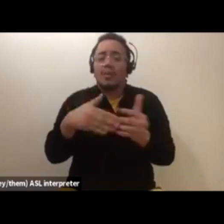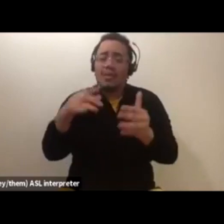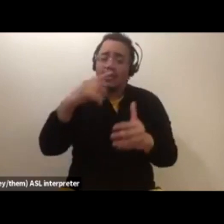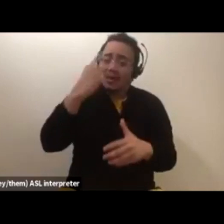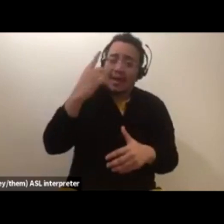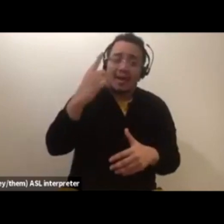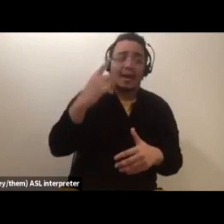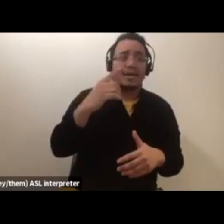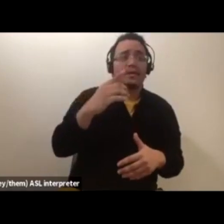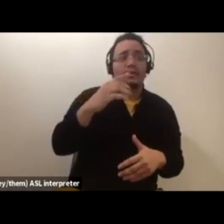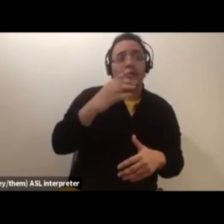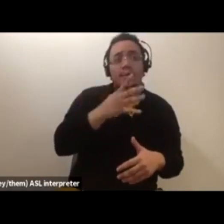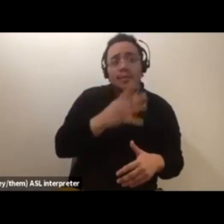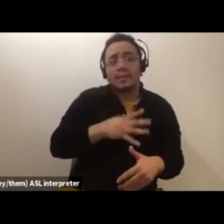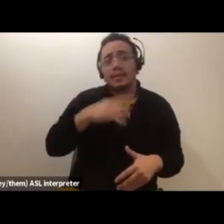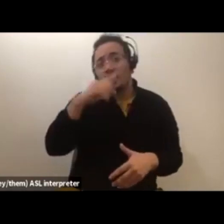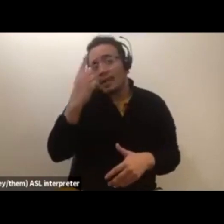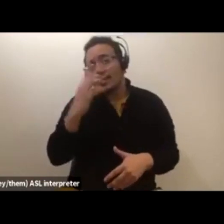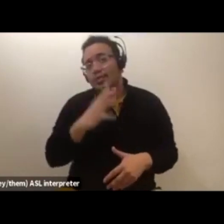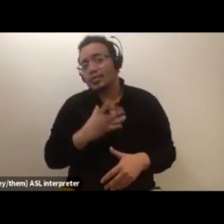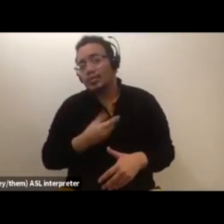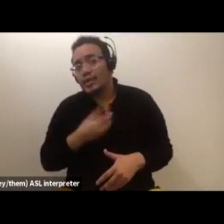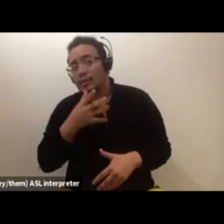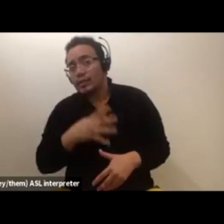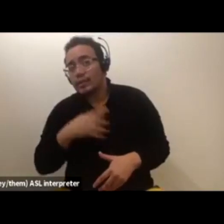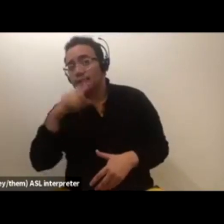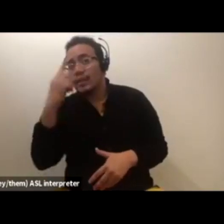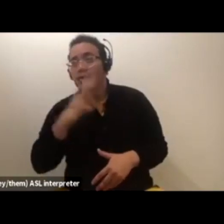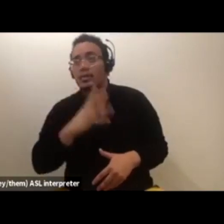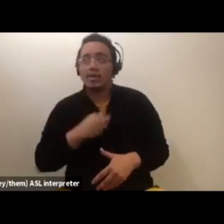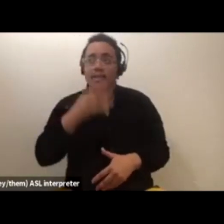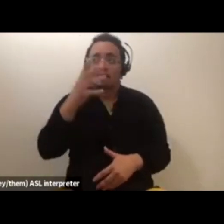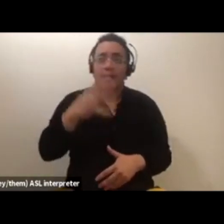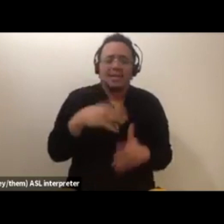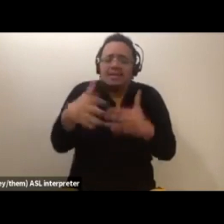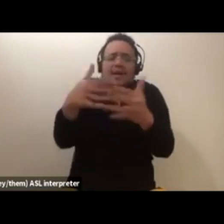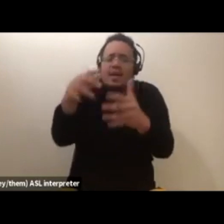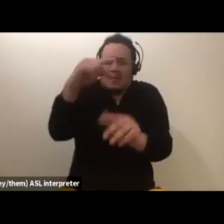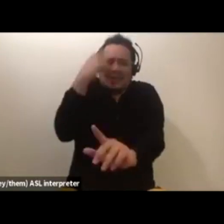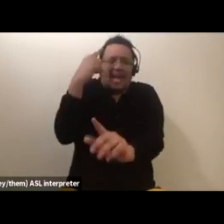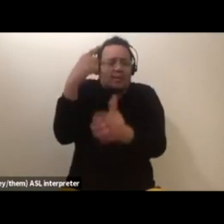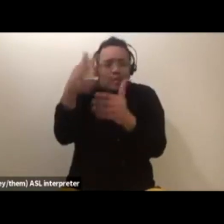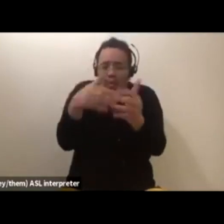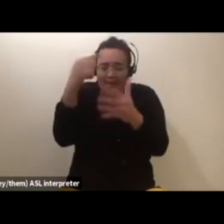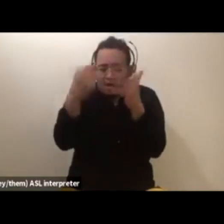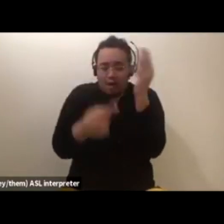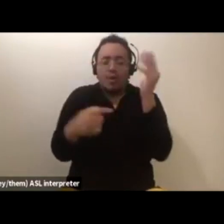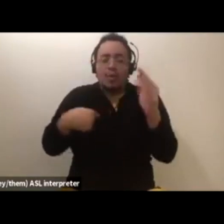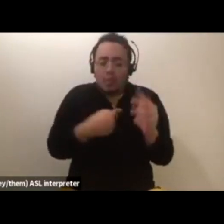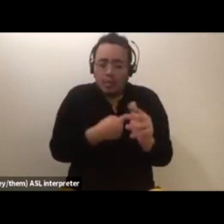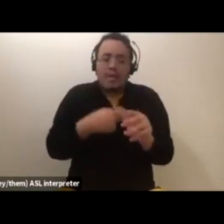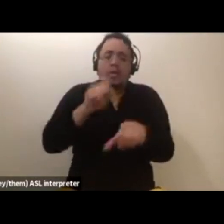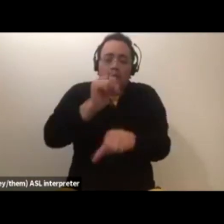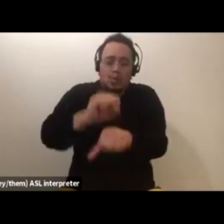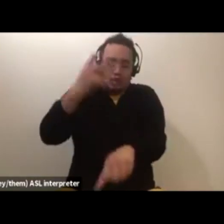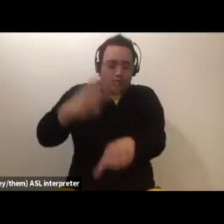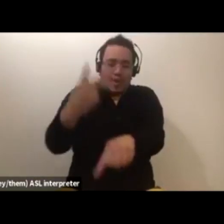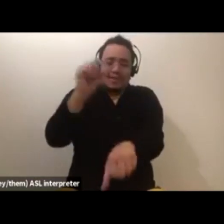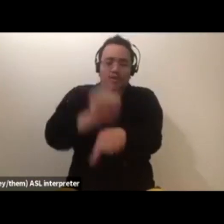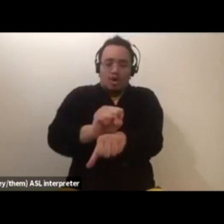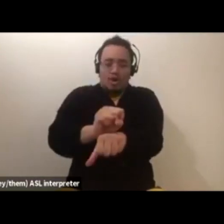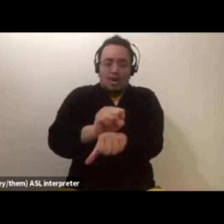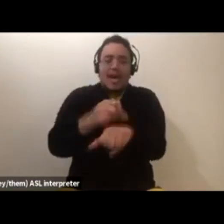woman, Black trans man, we work twice as hard than anybody out here. And it's not fair.